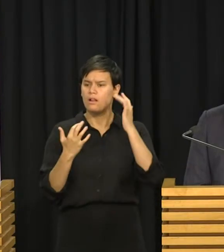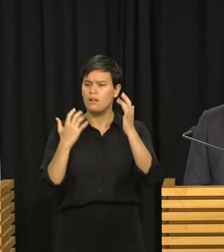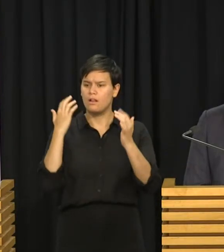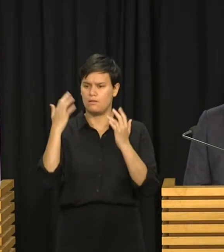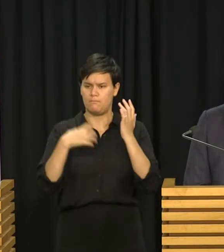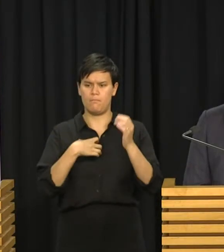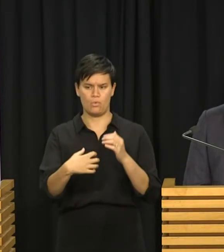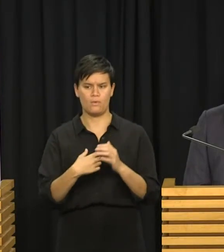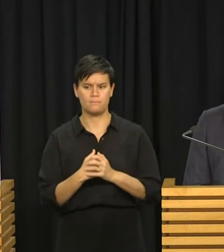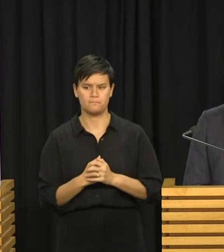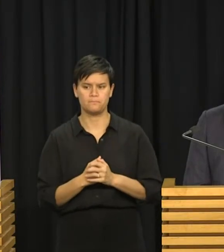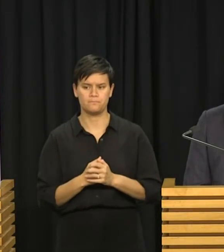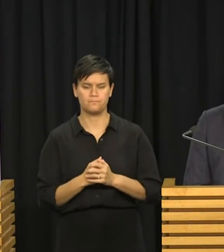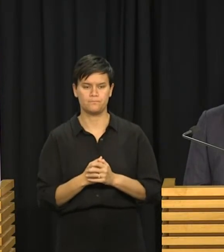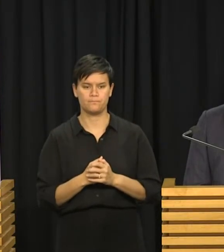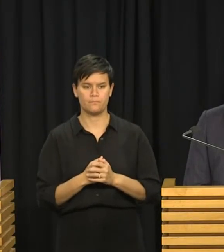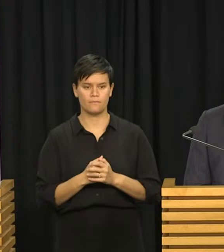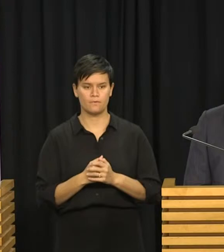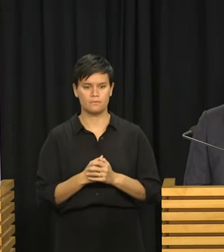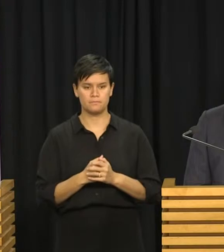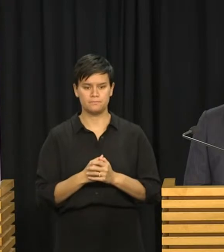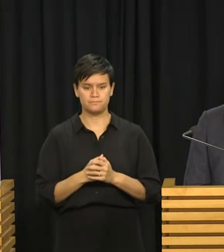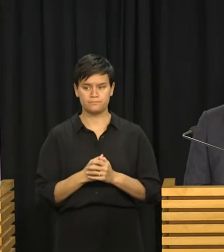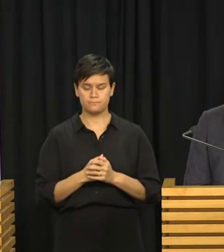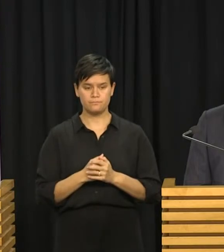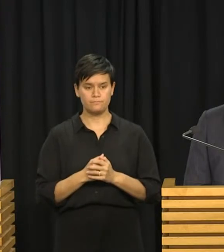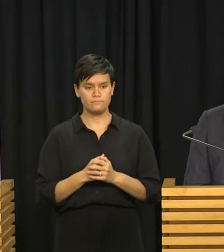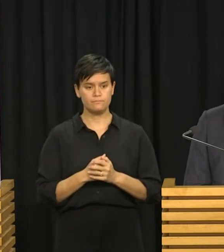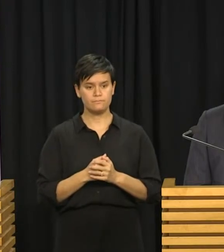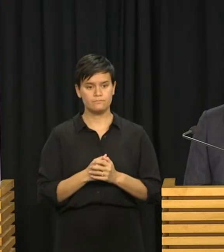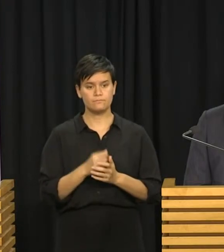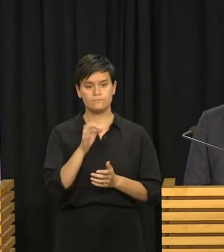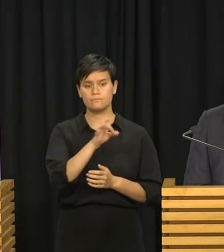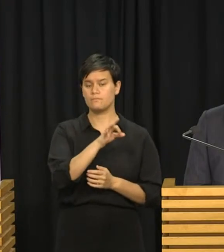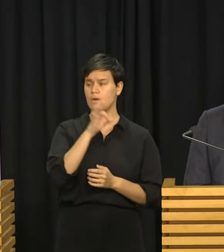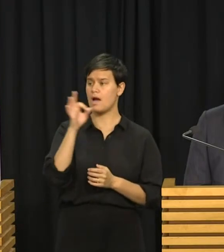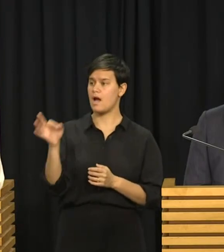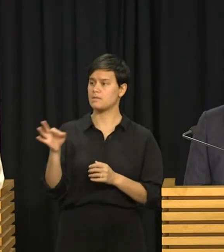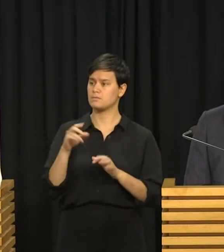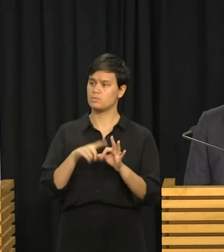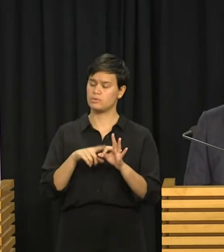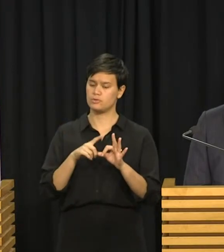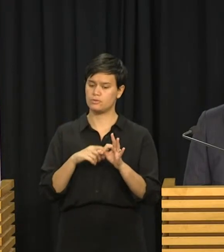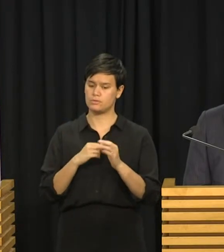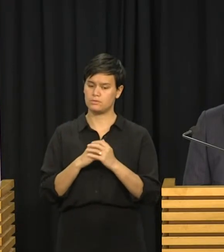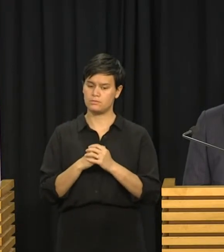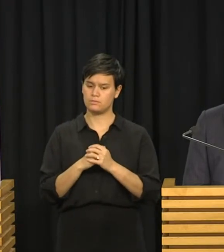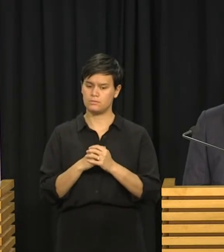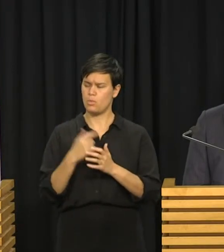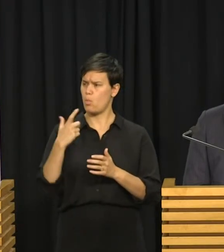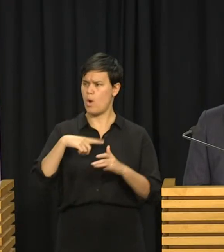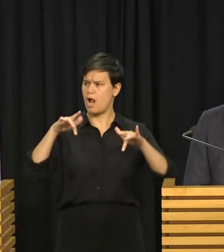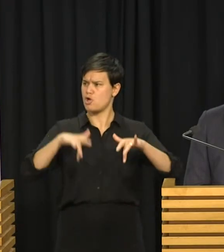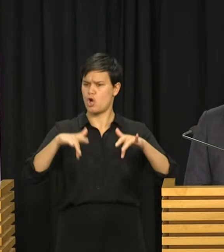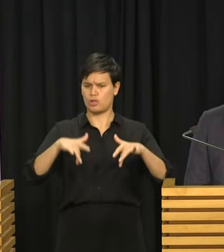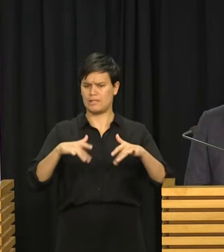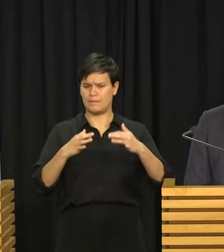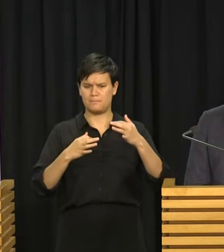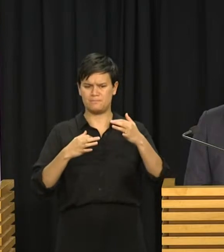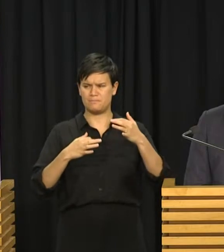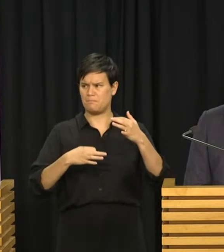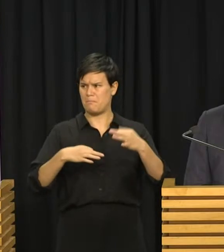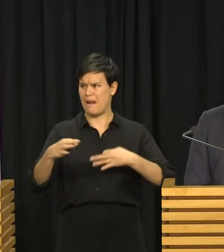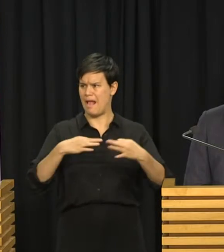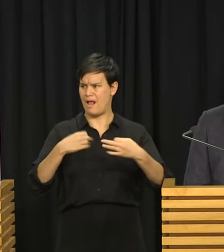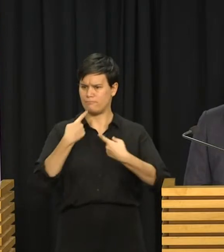actively considering how we'll manage. Why is this prioritised different? Yep. Why has this not been spelled out previously? Is it time to get on with